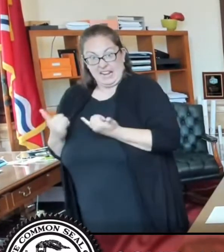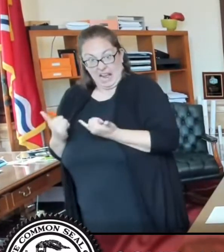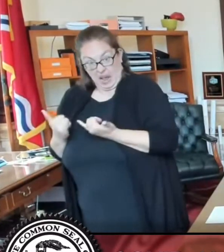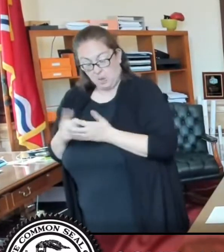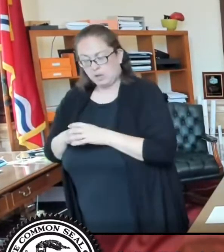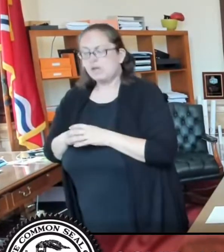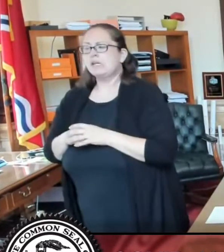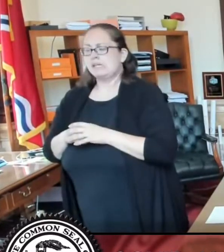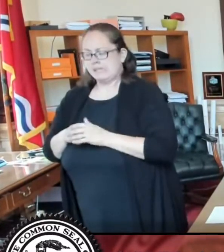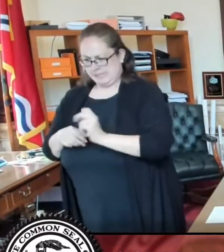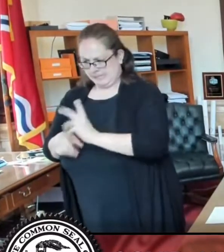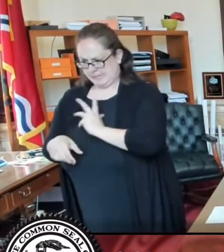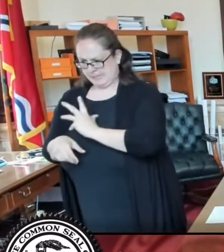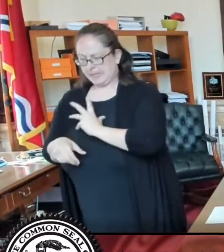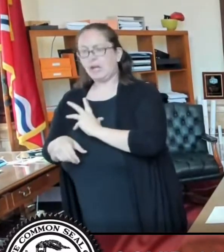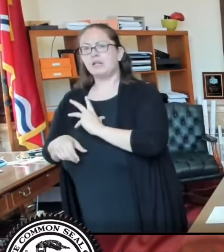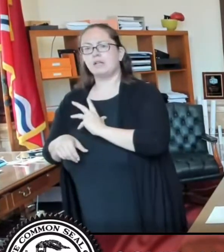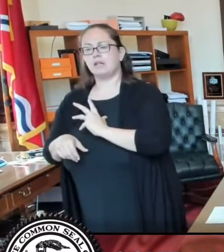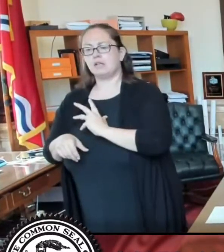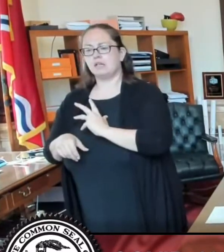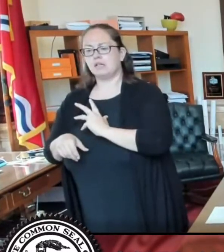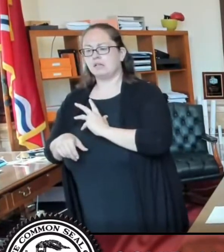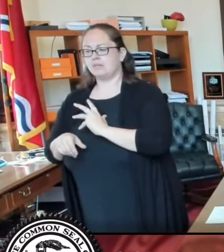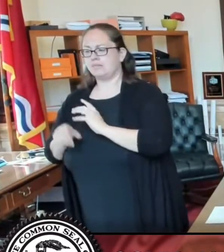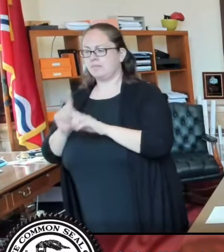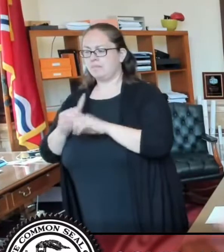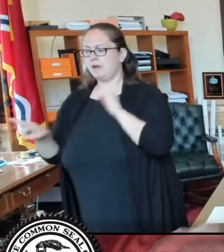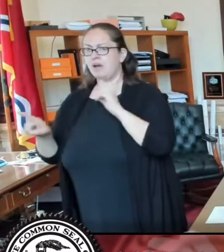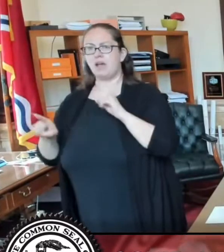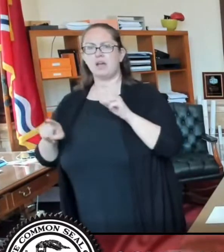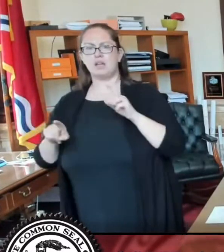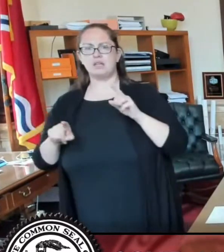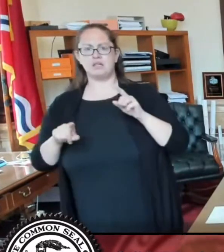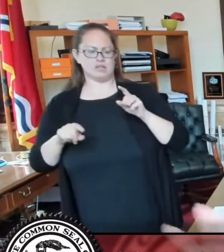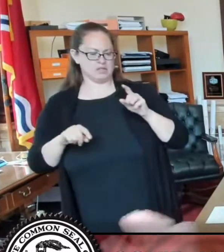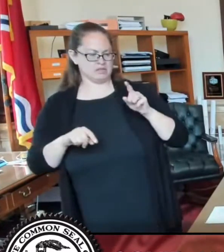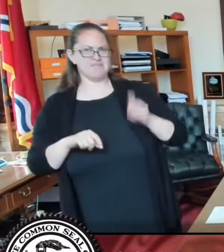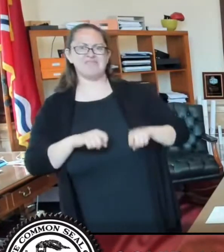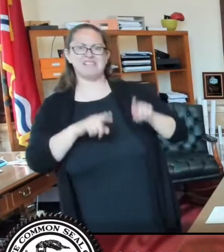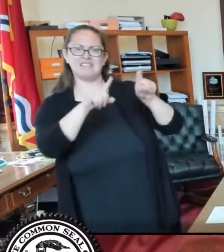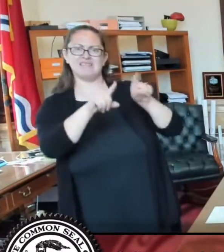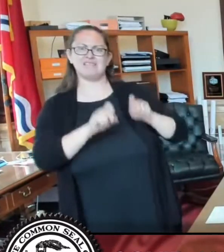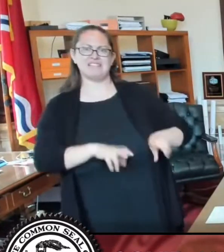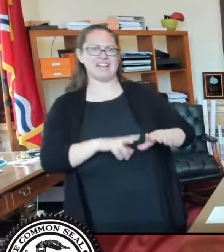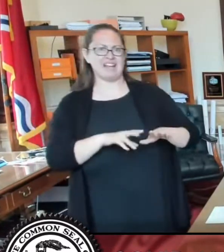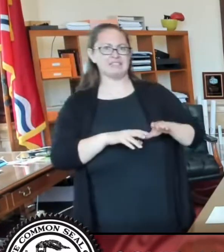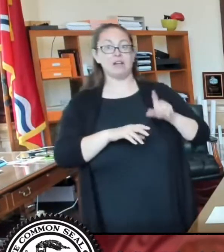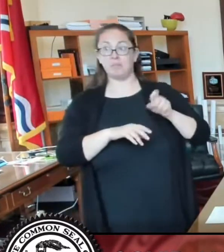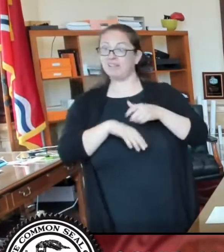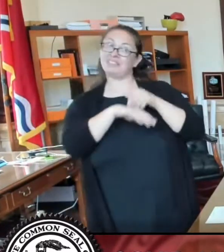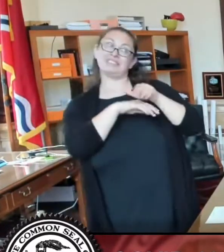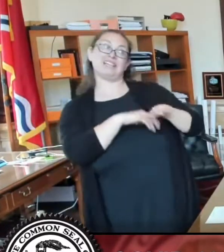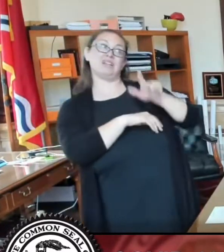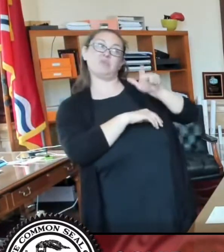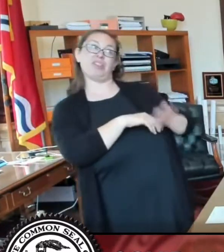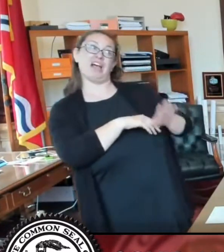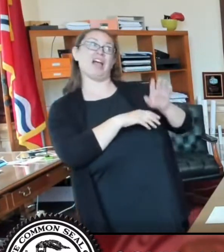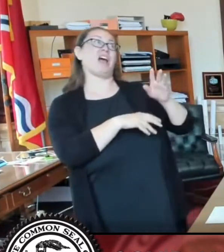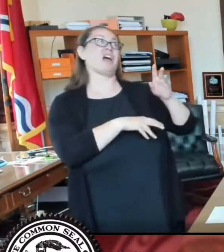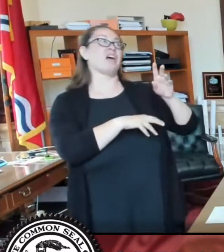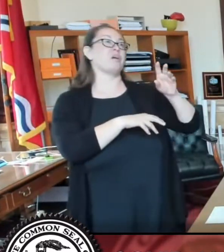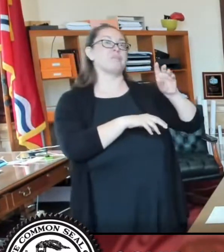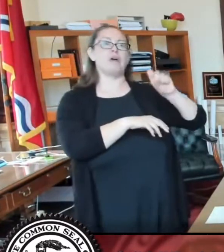a test that is not dependent on a lab to be able to process that test. So there are many